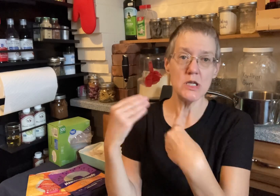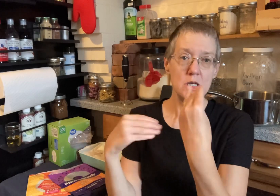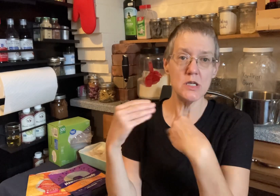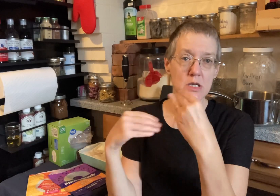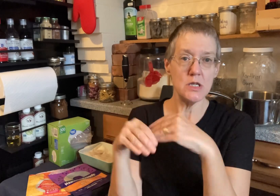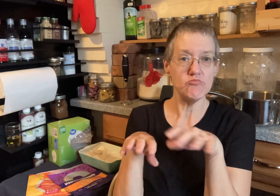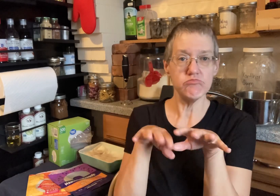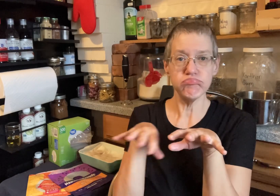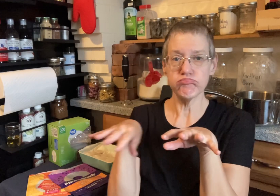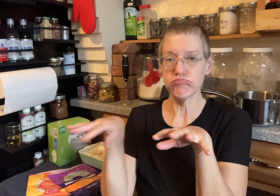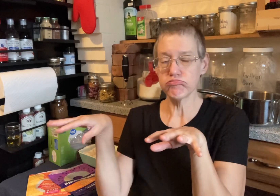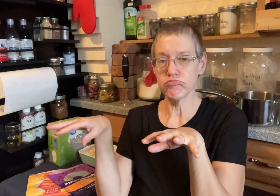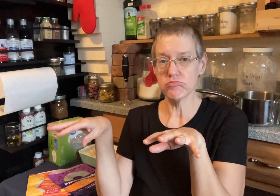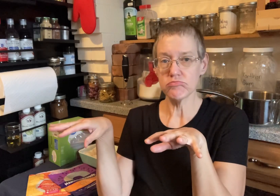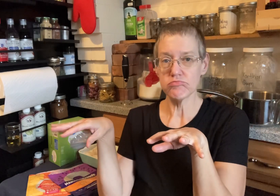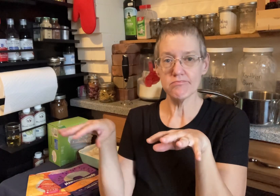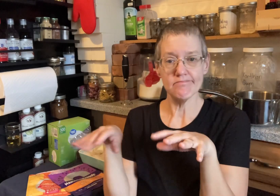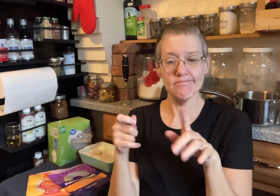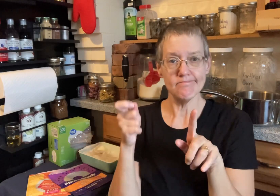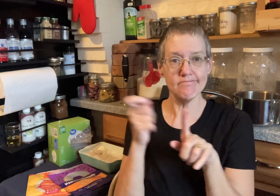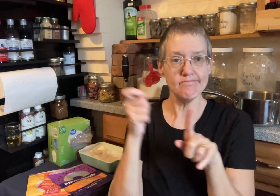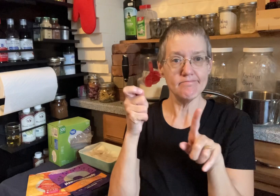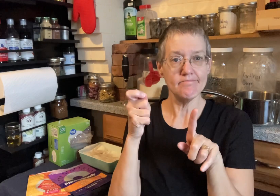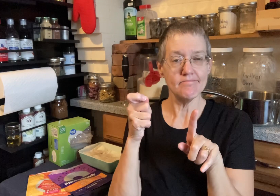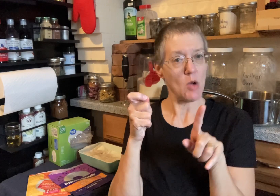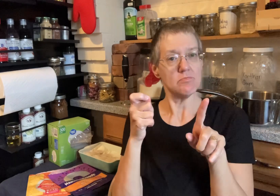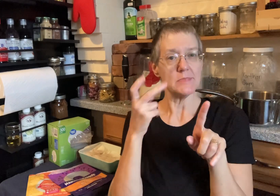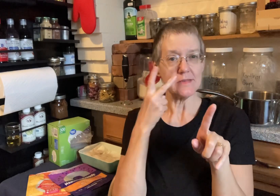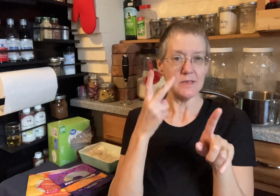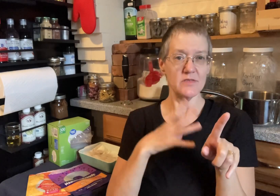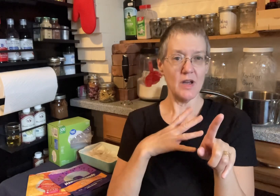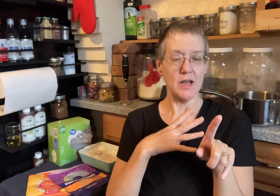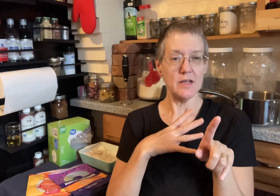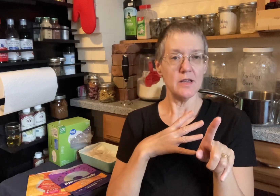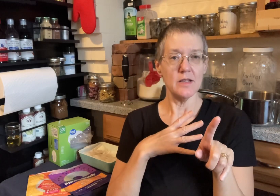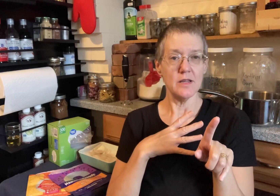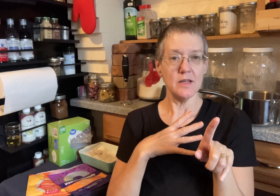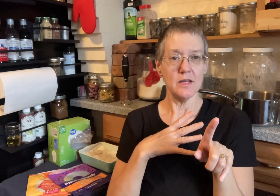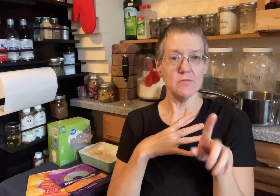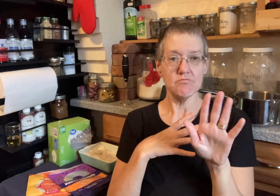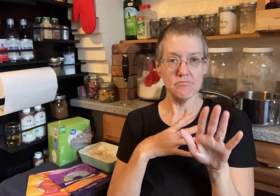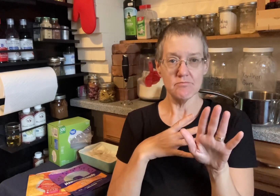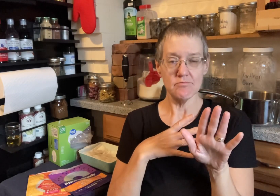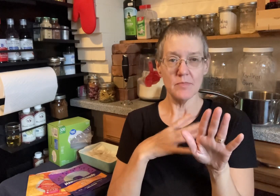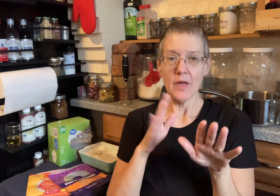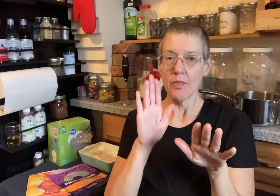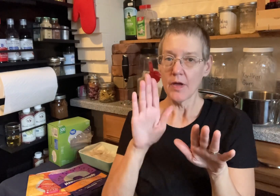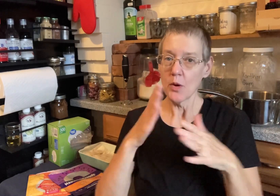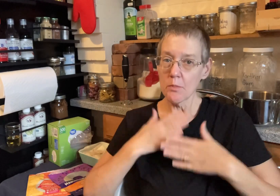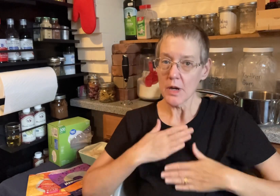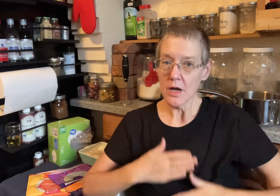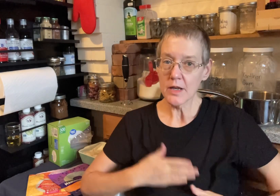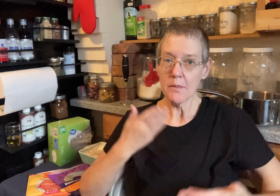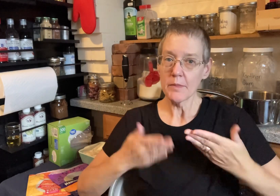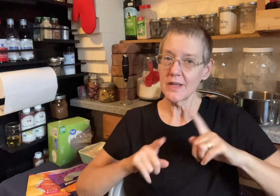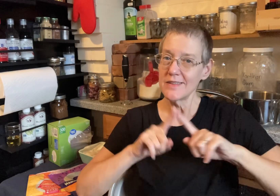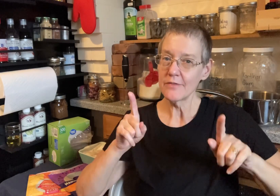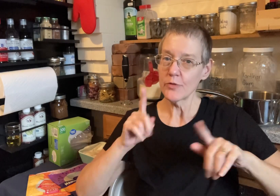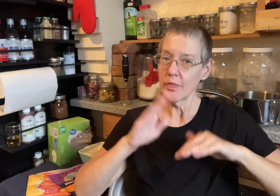they show eating just all these different keto foods and they test their sugar and it's normal, their body might be